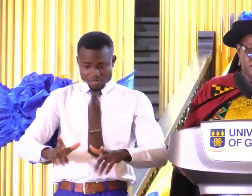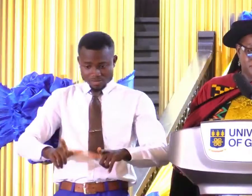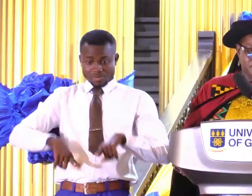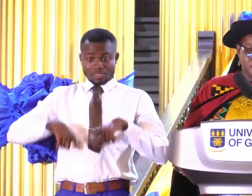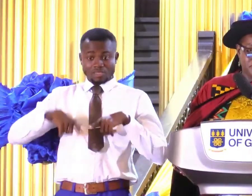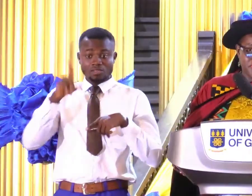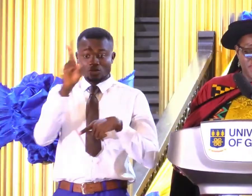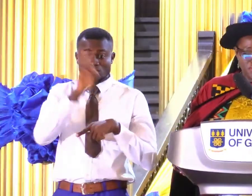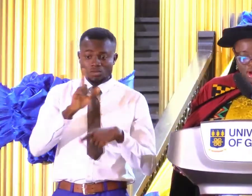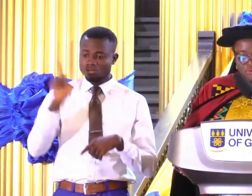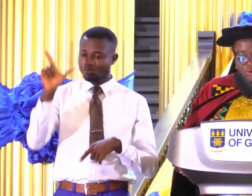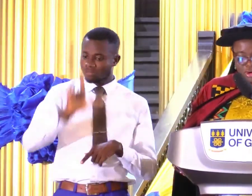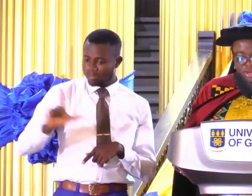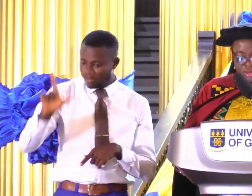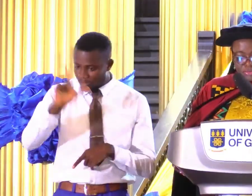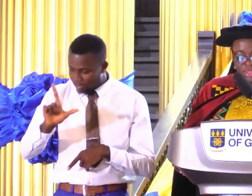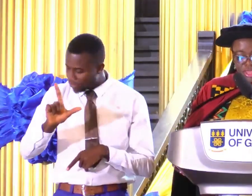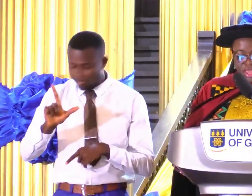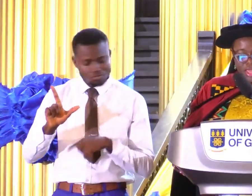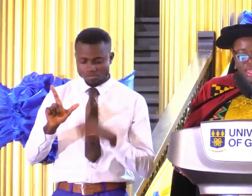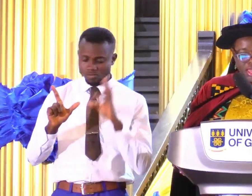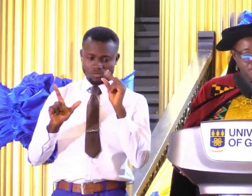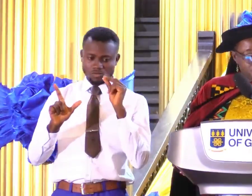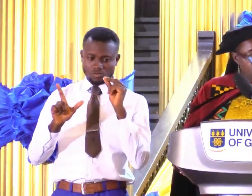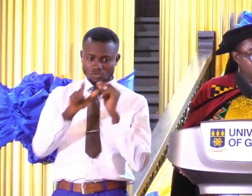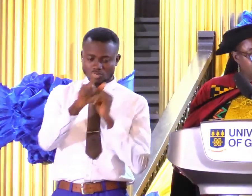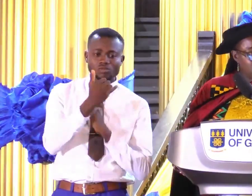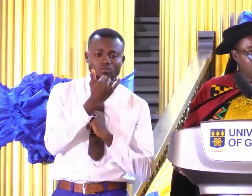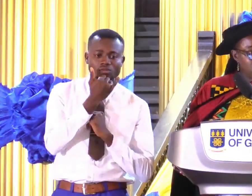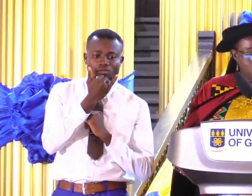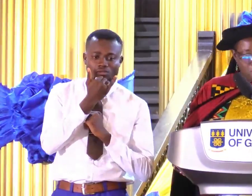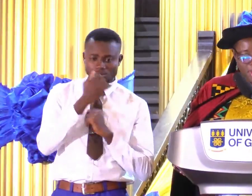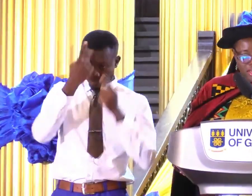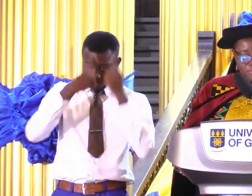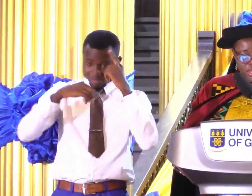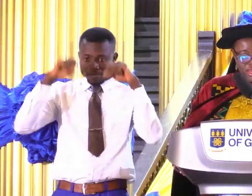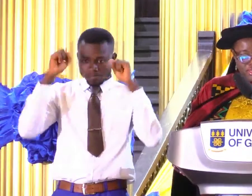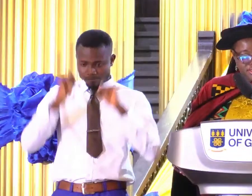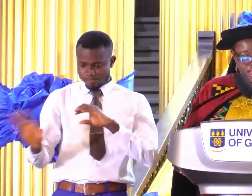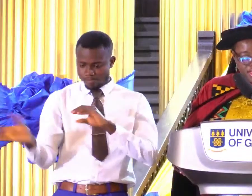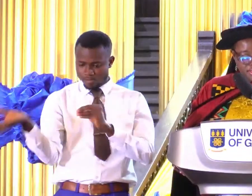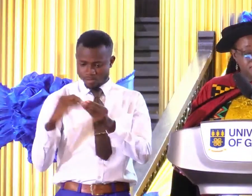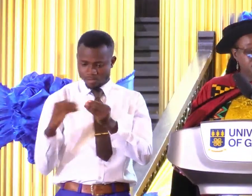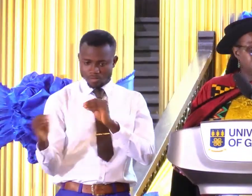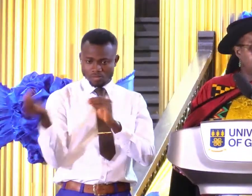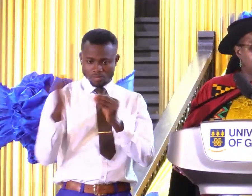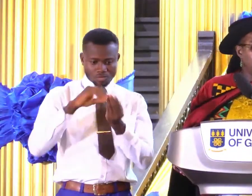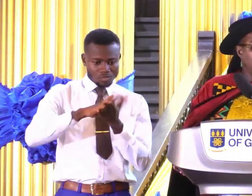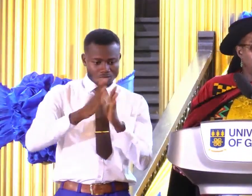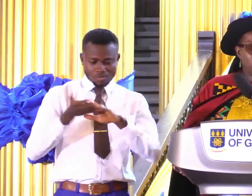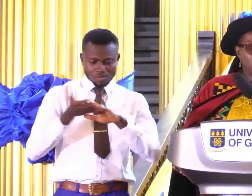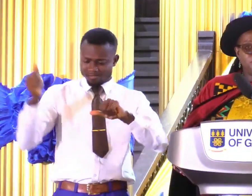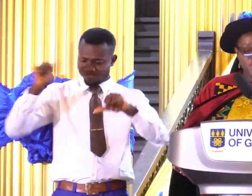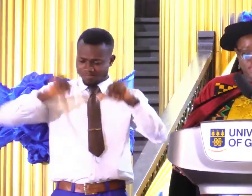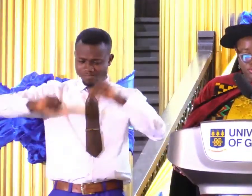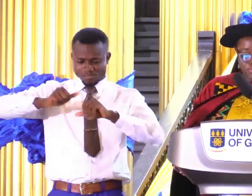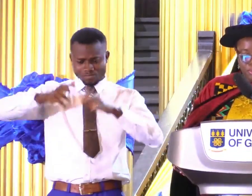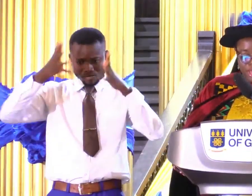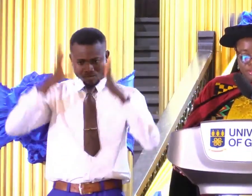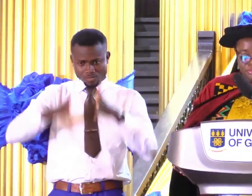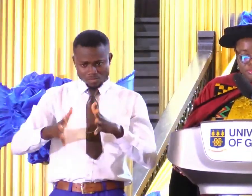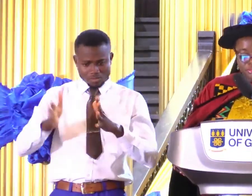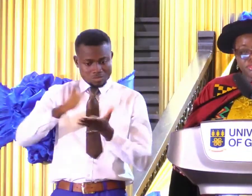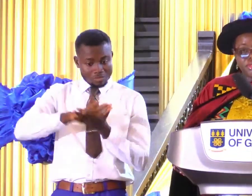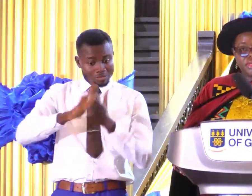labs, then you are wrong. It is possible to combine being a scientist with being a